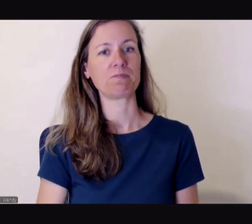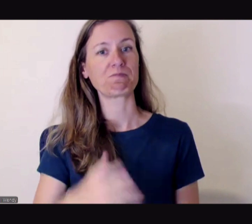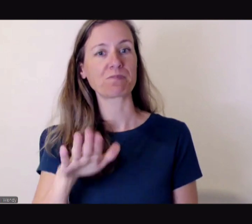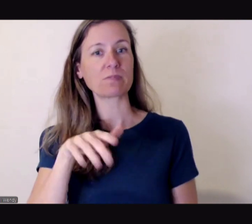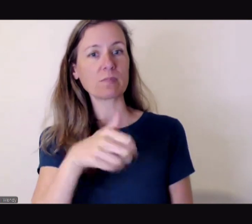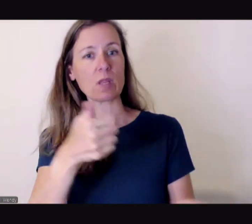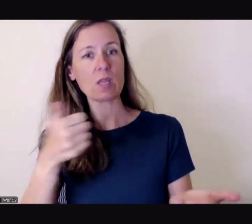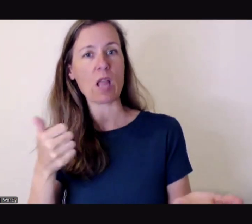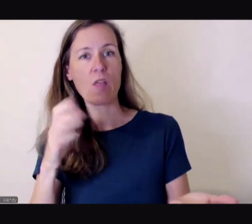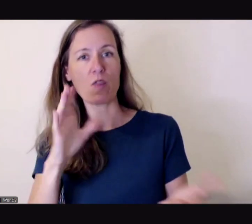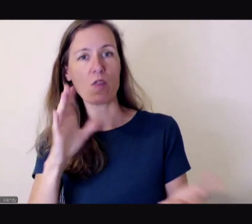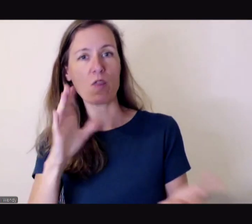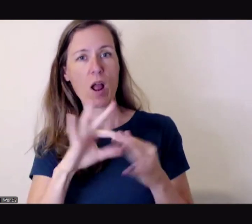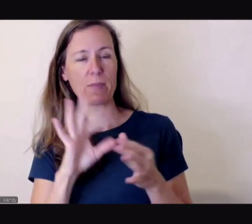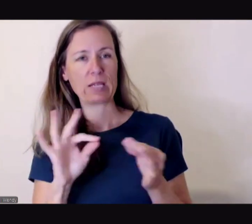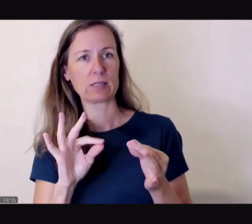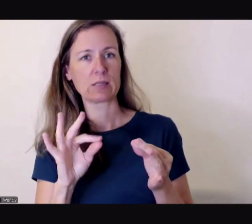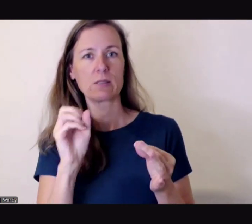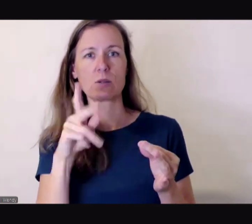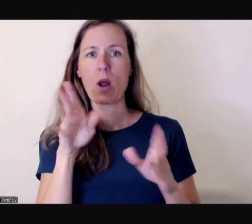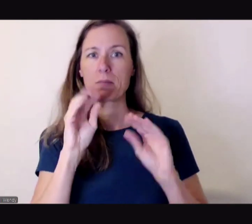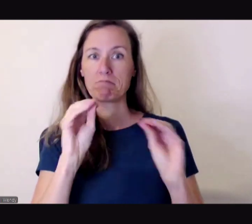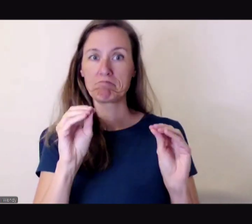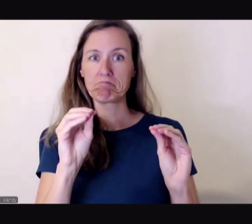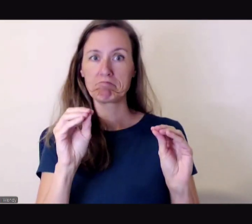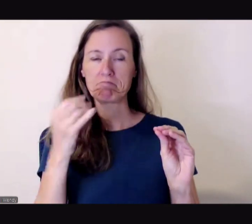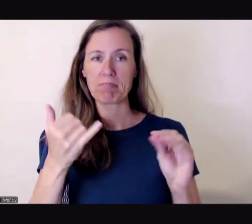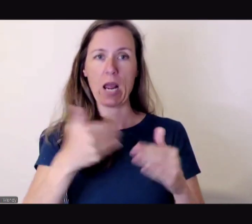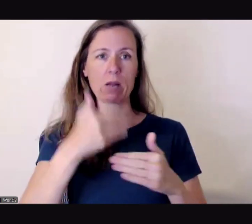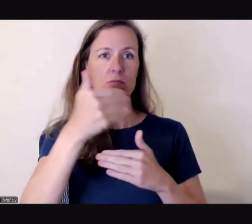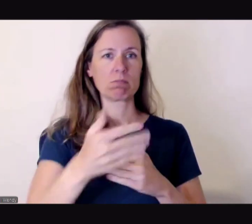All right, seeing none, let's move on to committee reports. Rec Council.